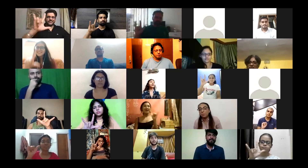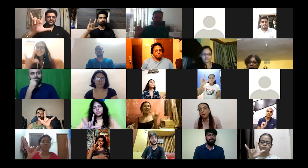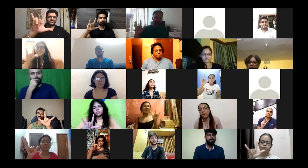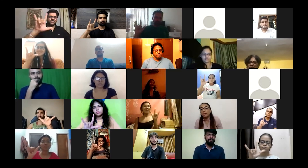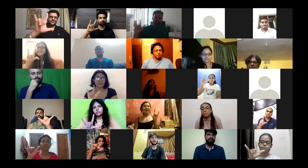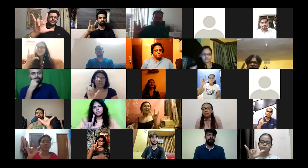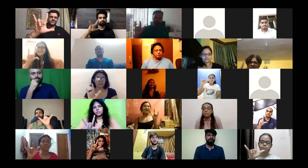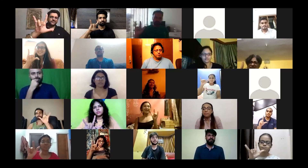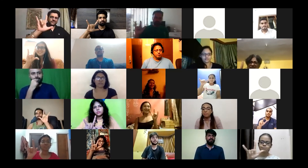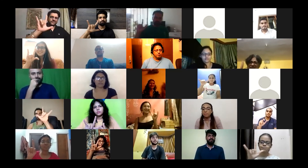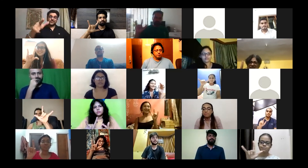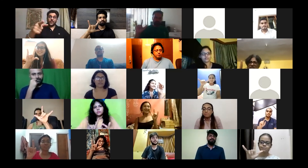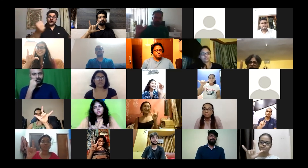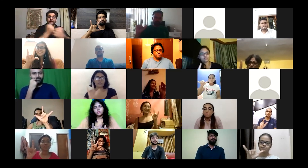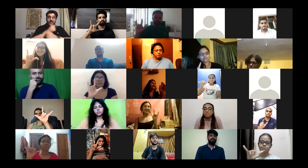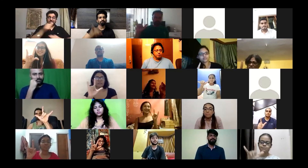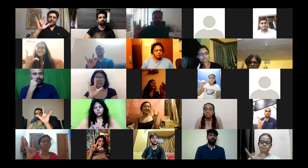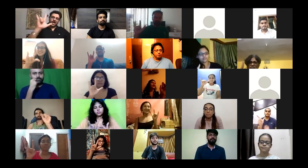L, and Y.